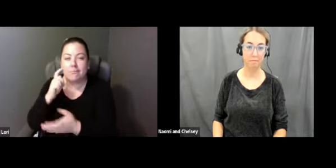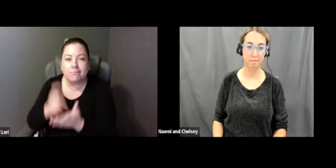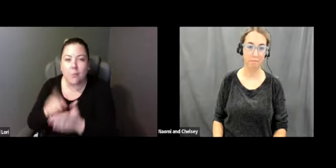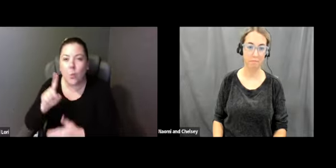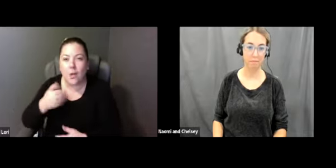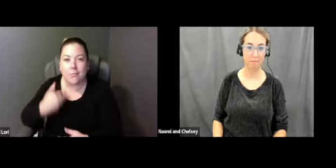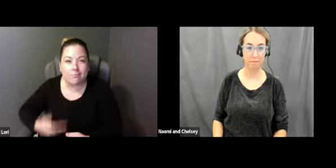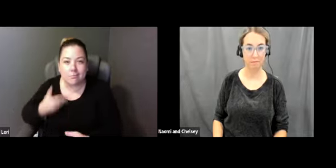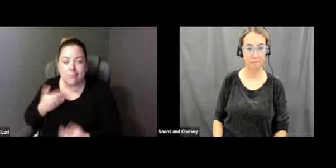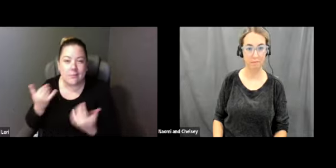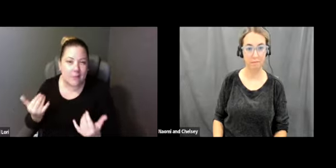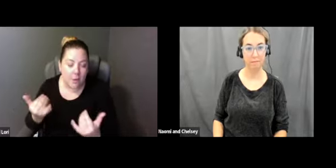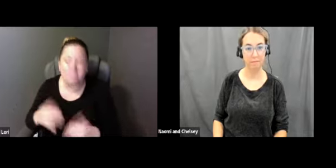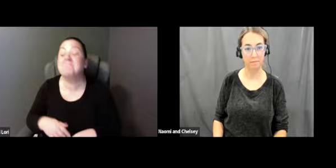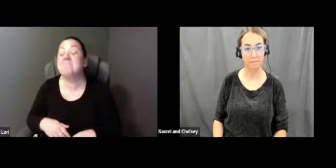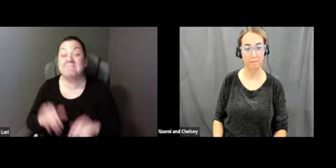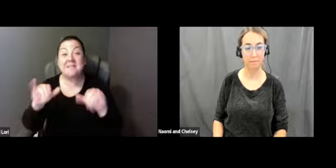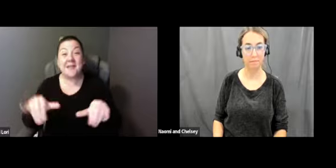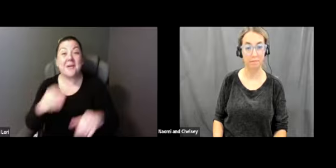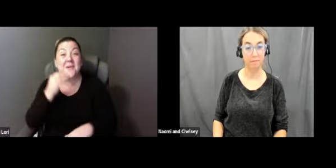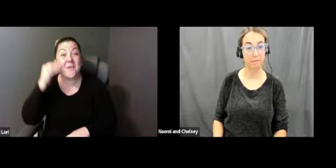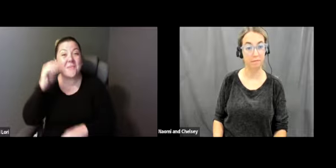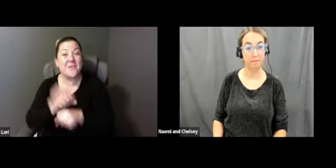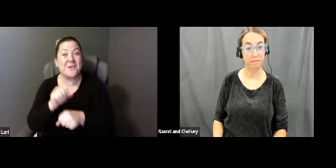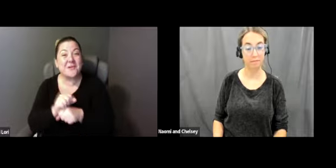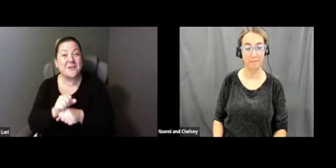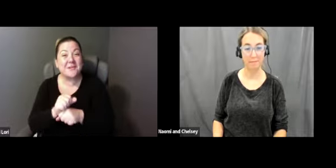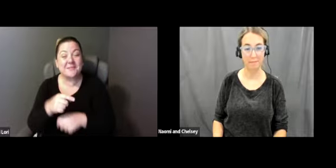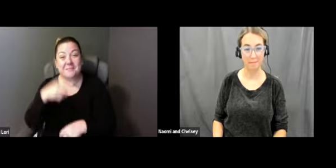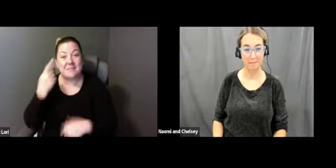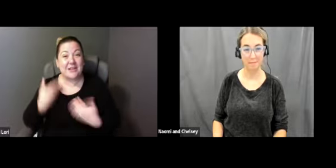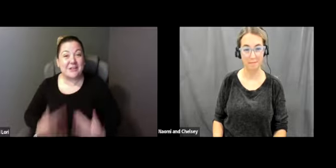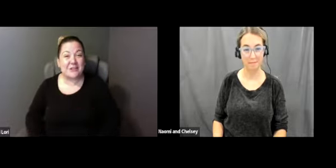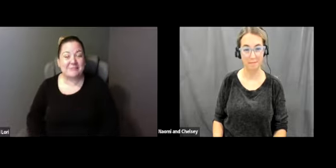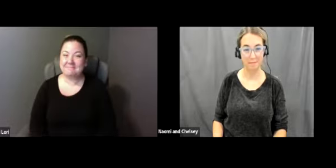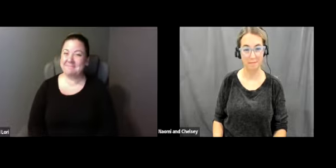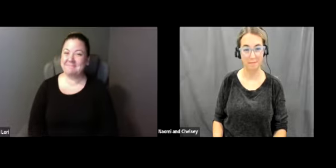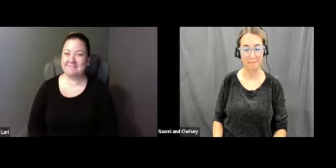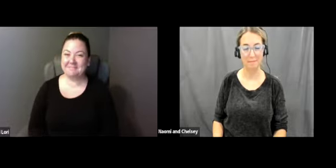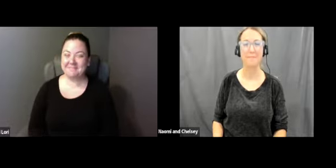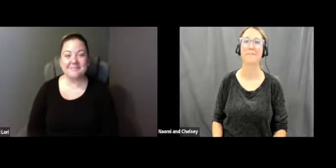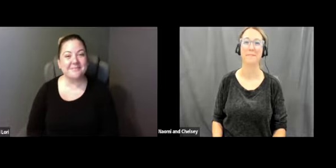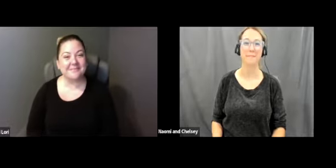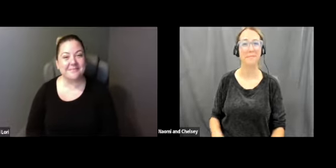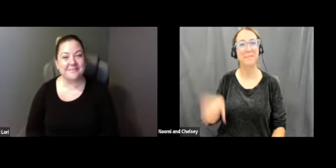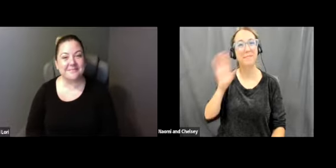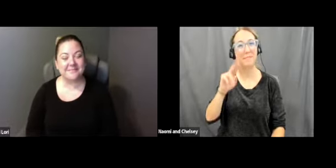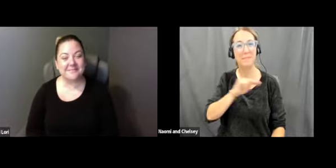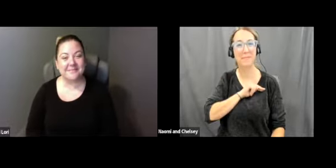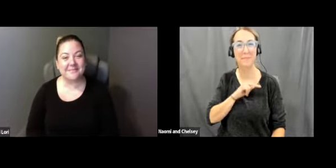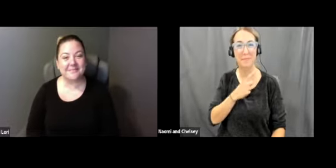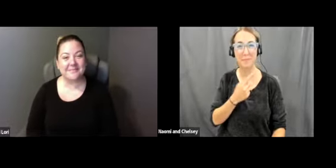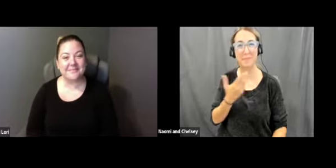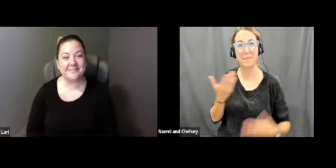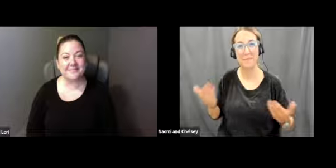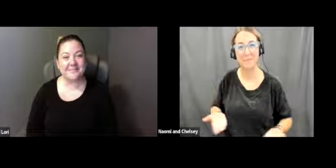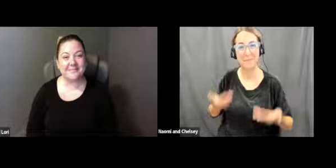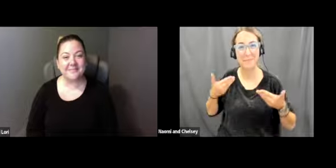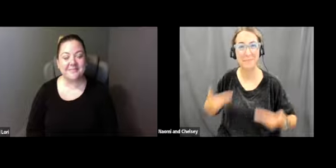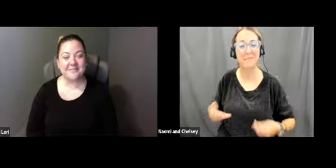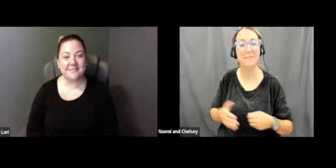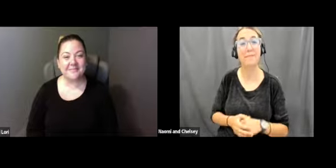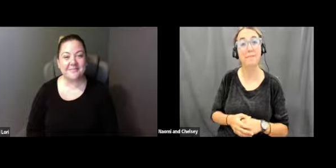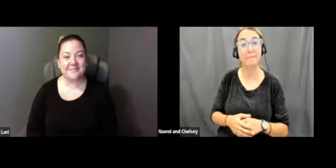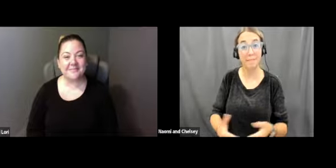unrecognizable where I am. But that's where I am, in my home space, in my black shirt. Naomi here again. Thank you so much, everybody,